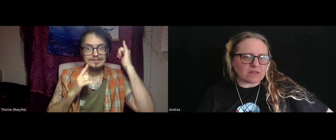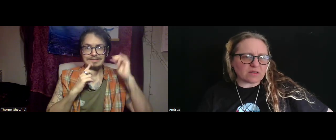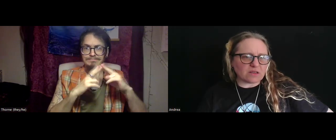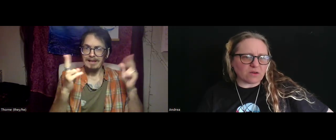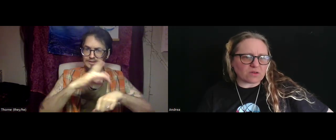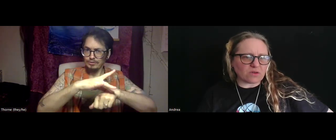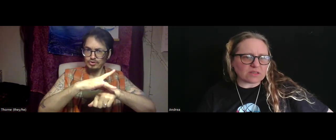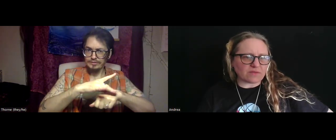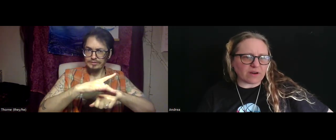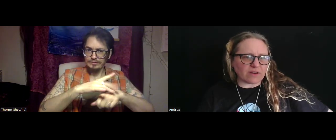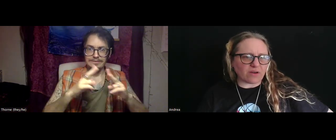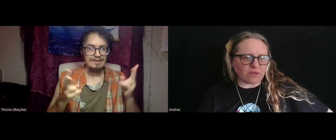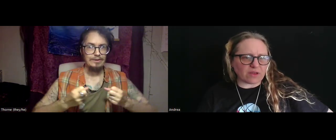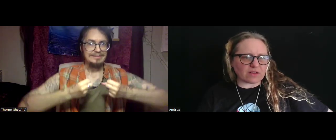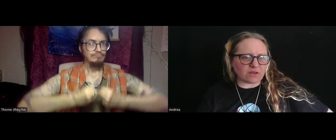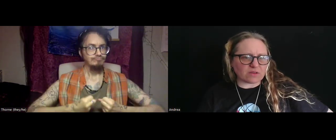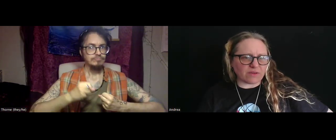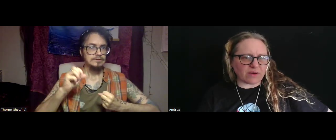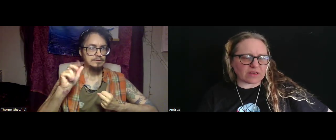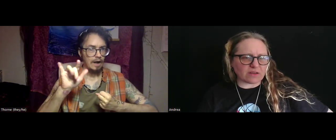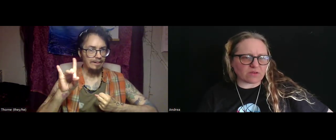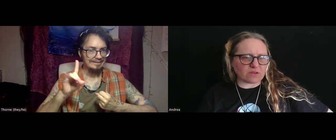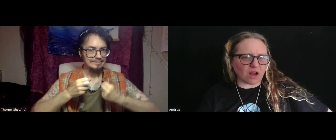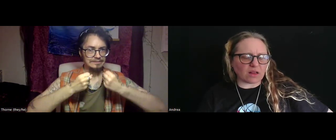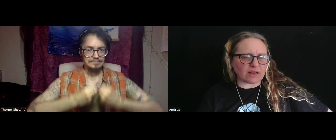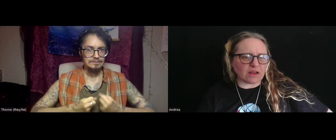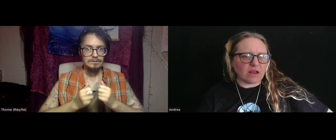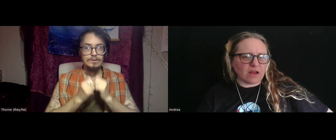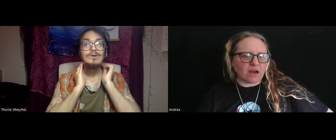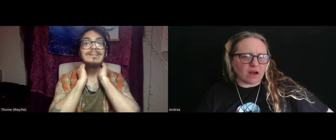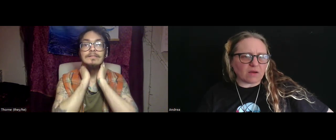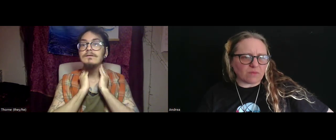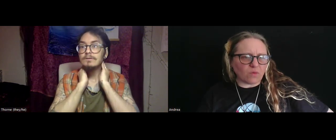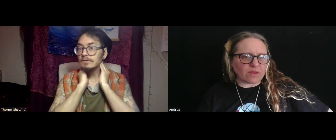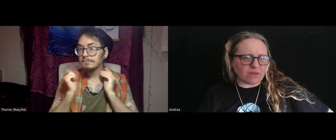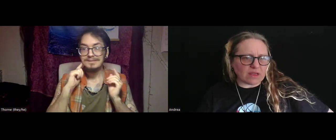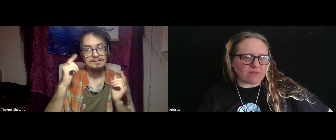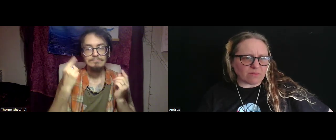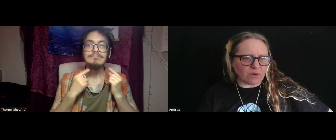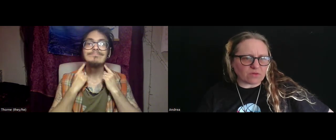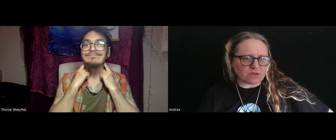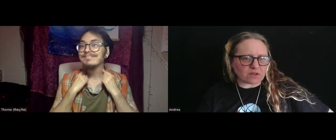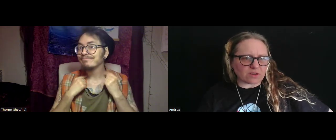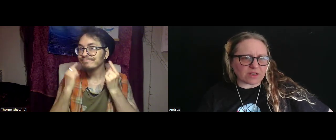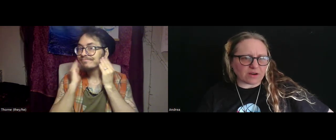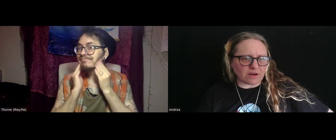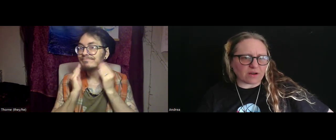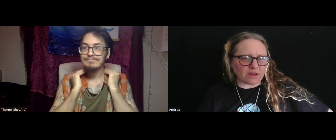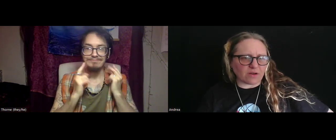Because Taurus is very earthy, so it's very solid with even the bone structure here, and